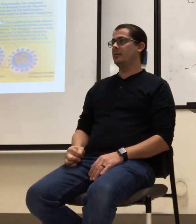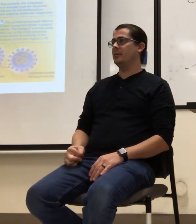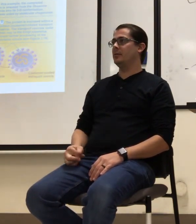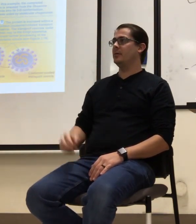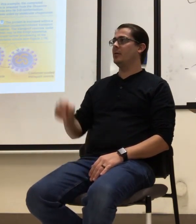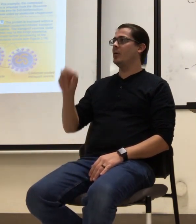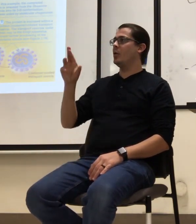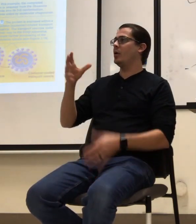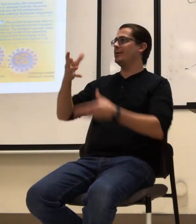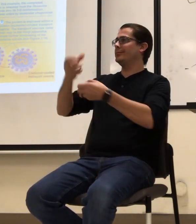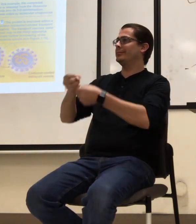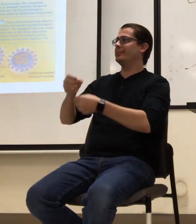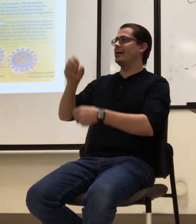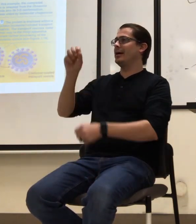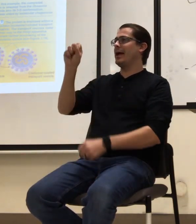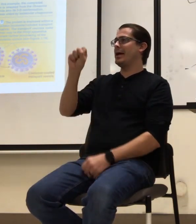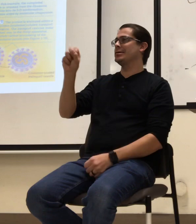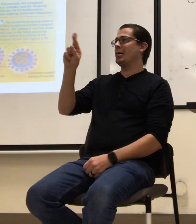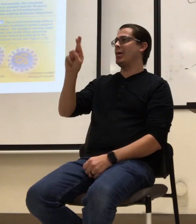or SRP for short,